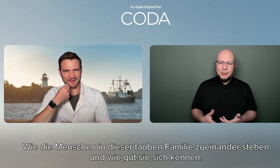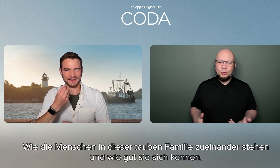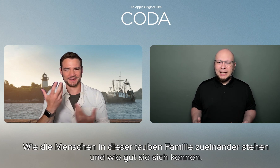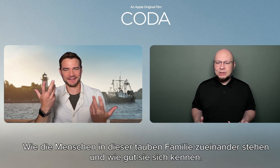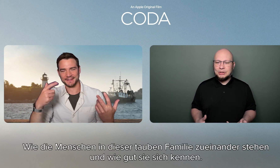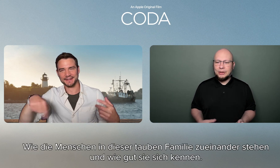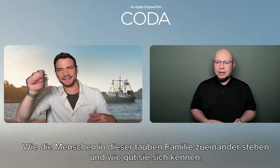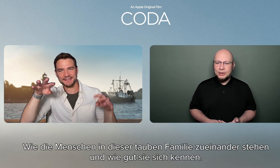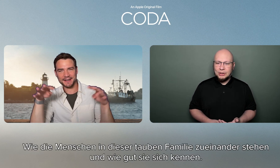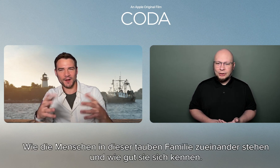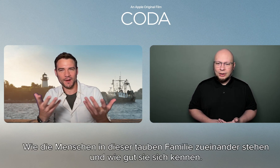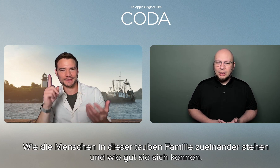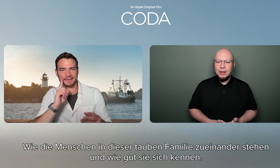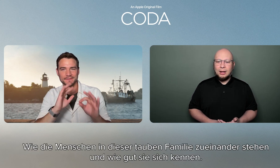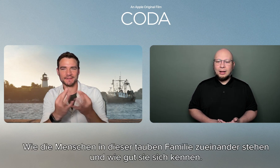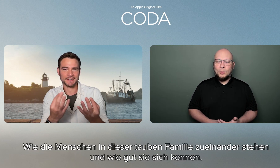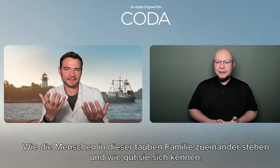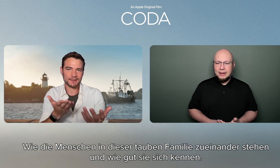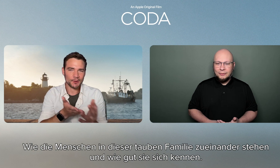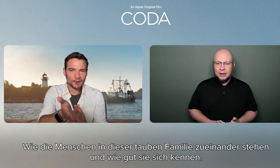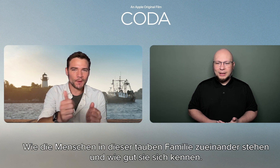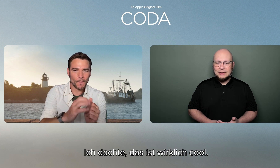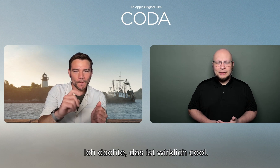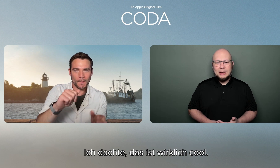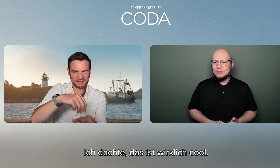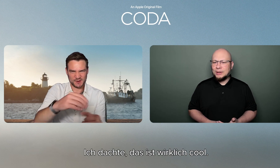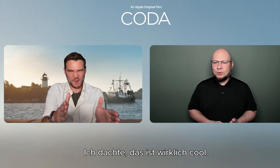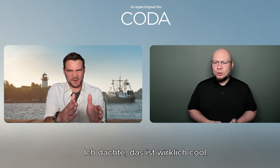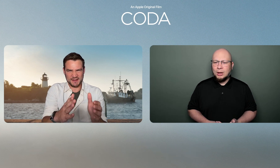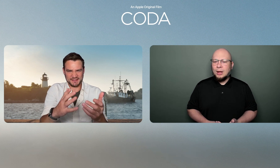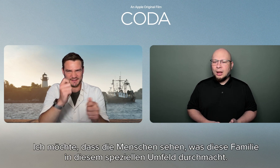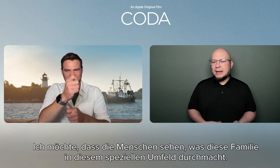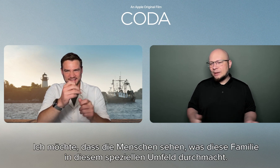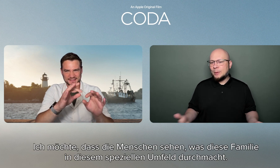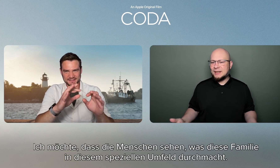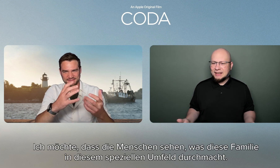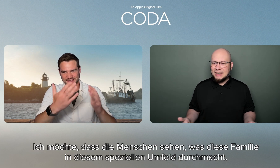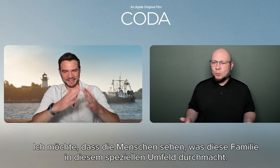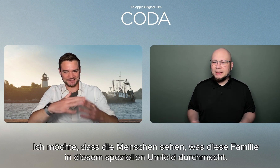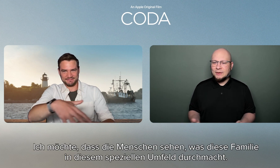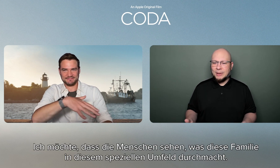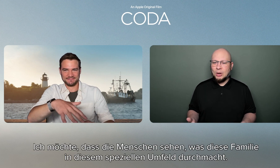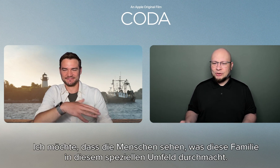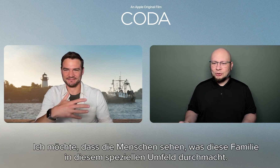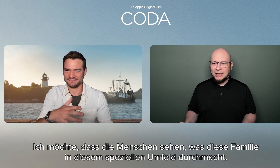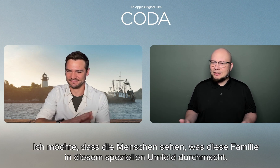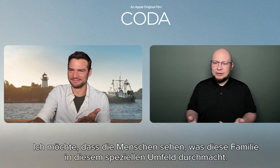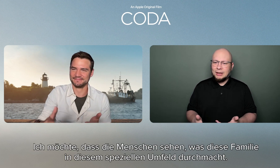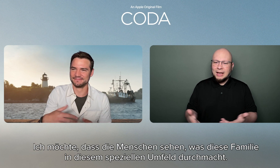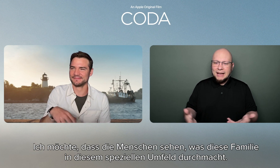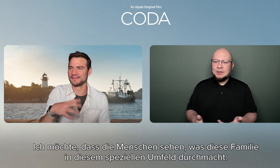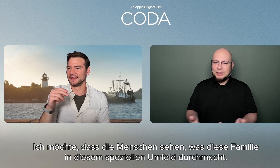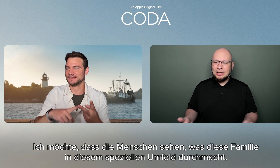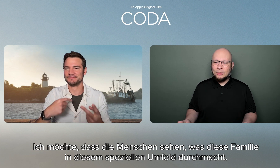know, how these people relate to each other and know each other within the deaf family. So I thought it was really cool. I'd like people to see what this family goes through in